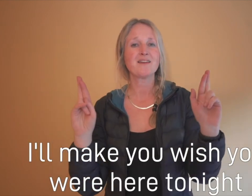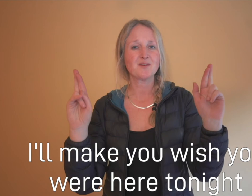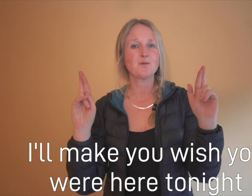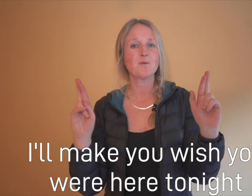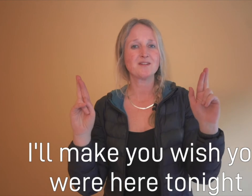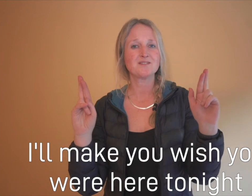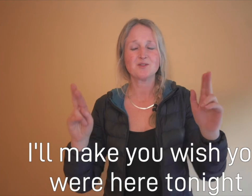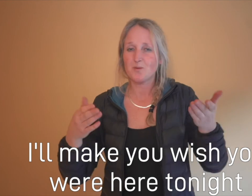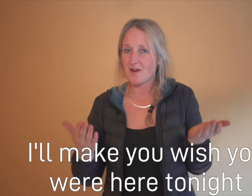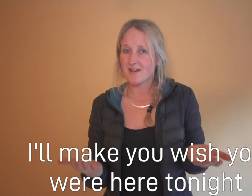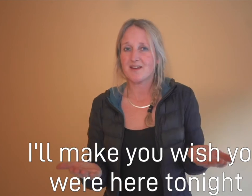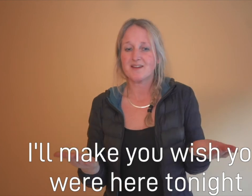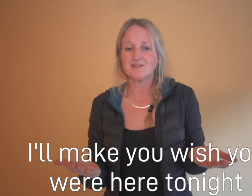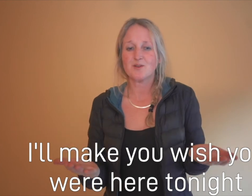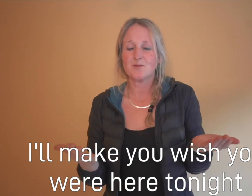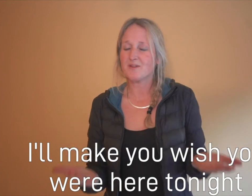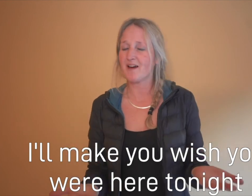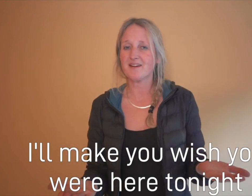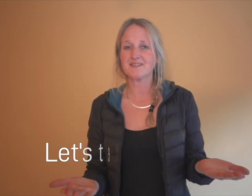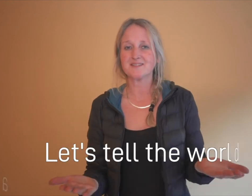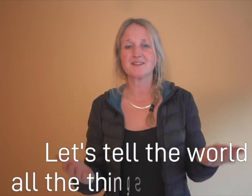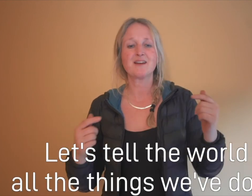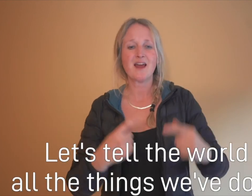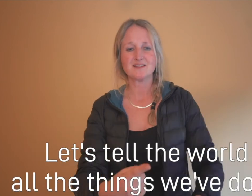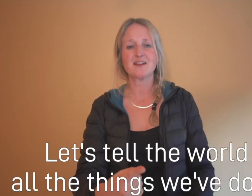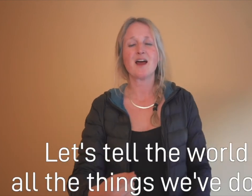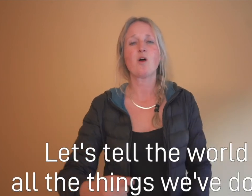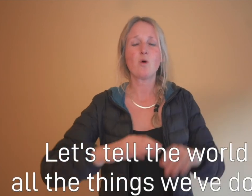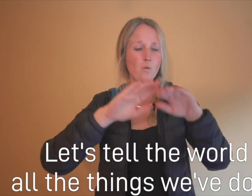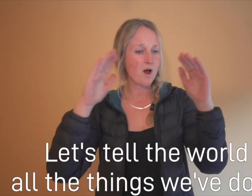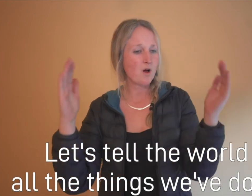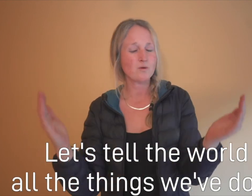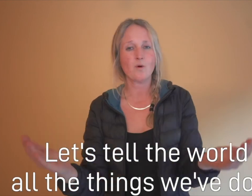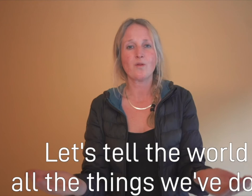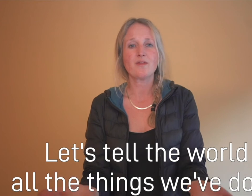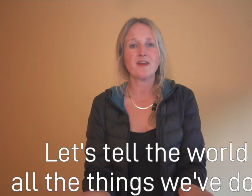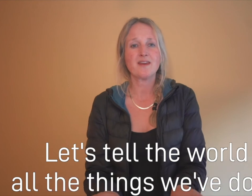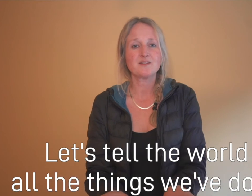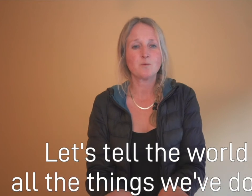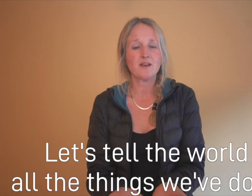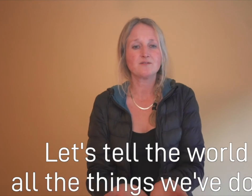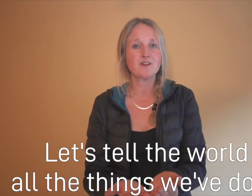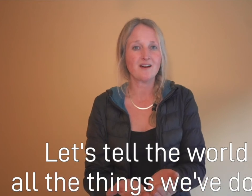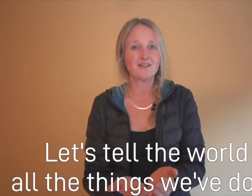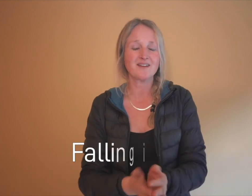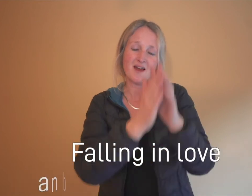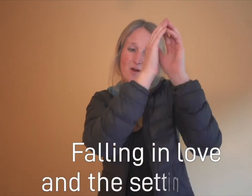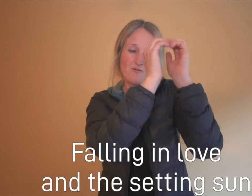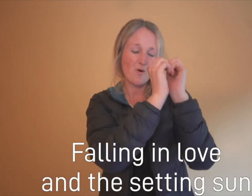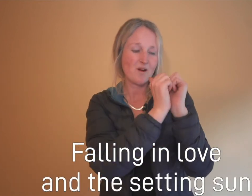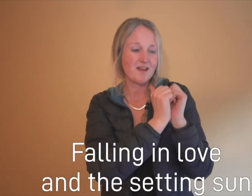I'll make you wish you were here tonight. Let's tell the world all the things we've